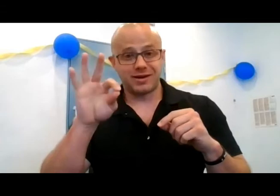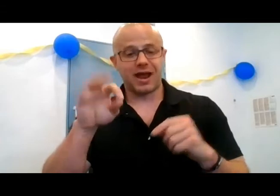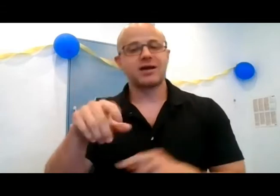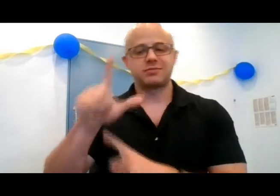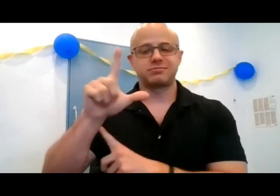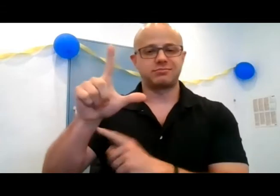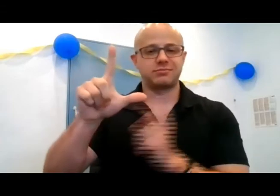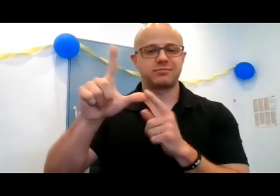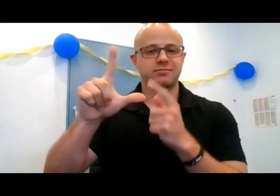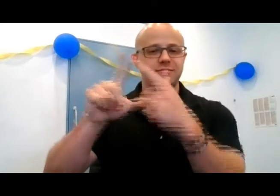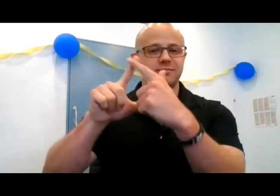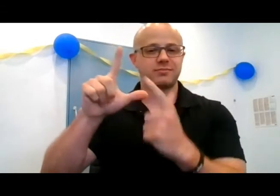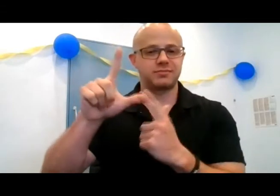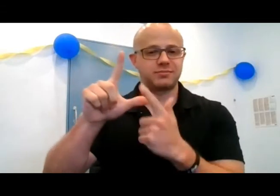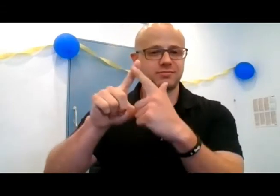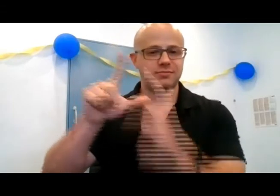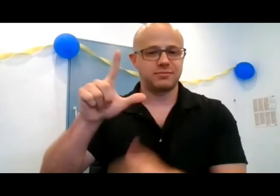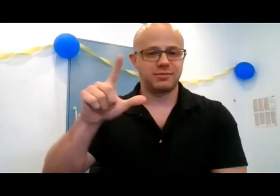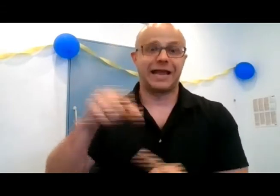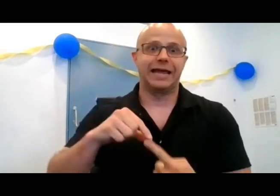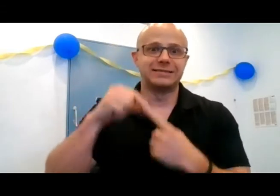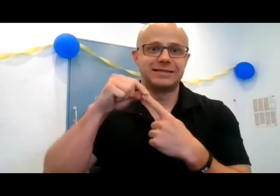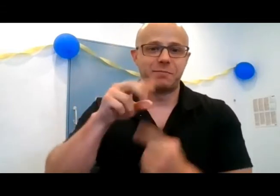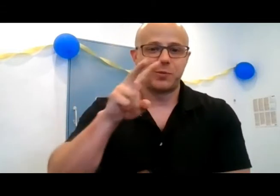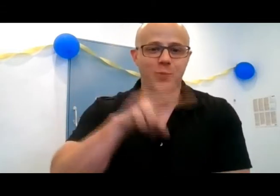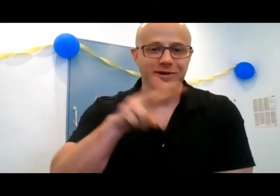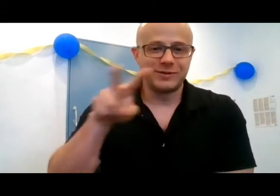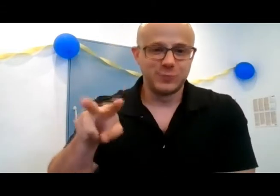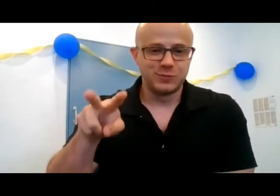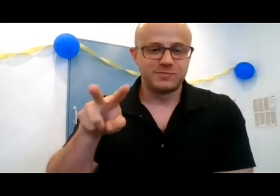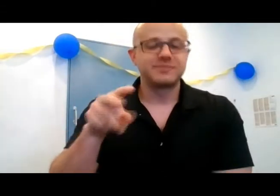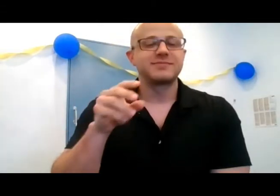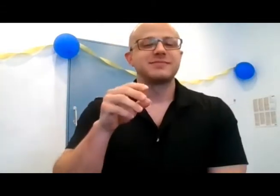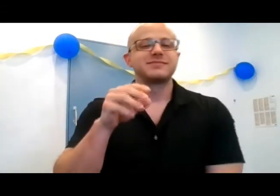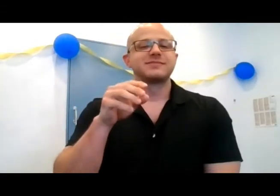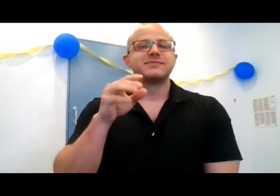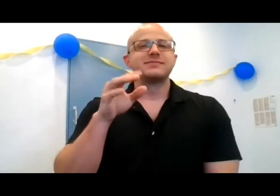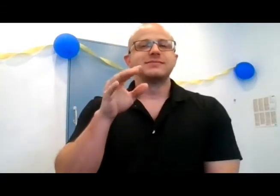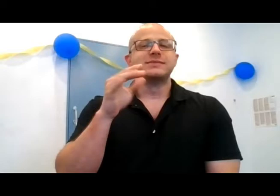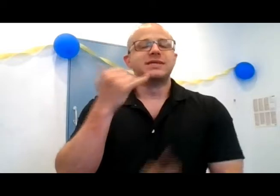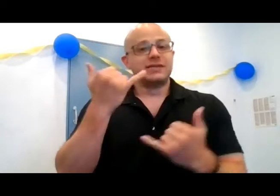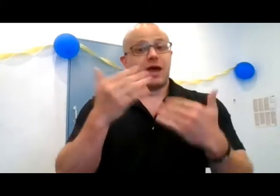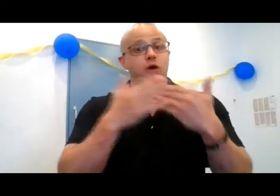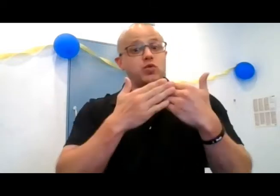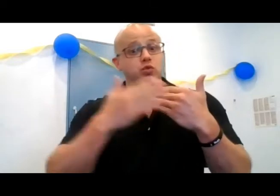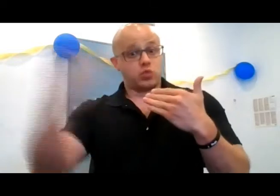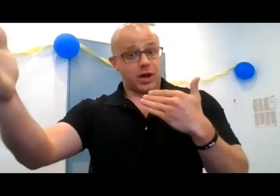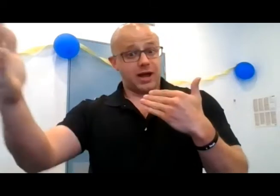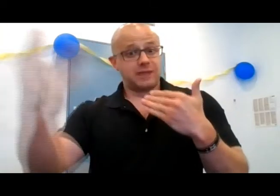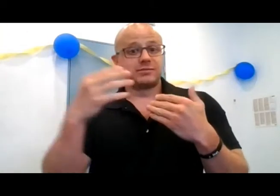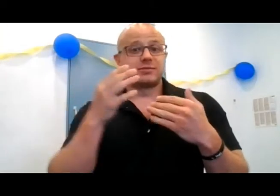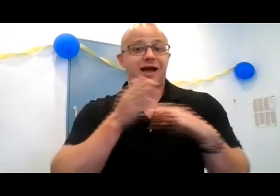But from 20 to 30, we always use the index and the thumb to start with the 20s.